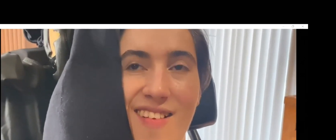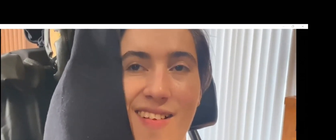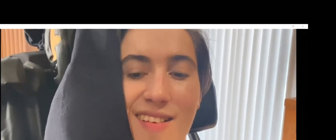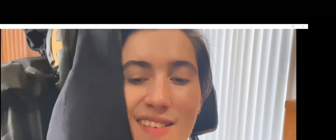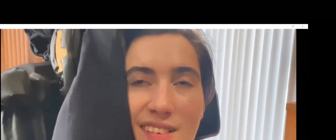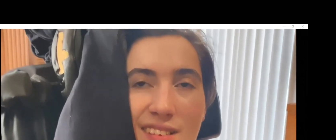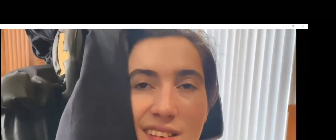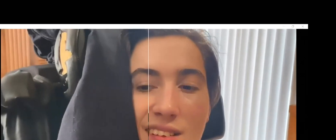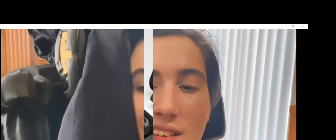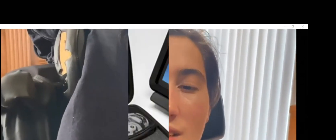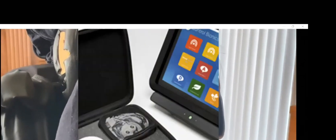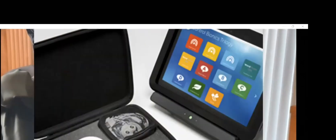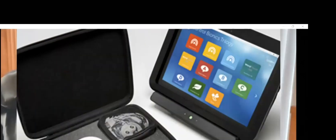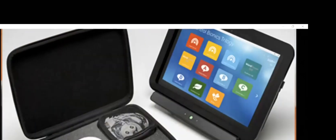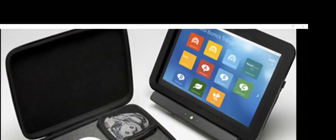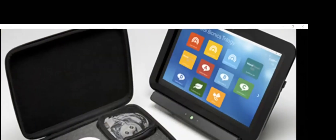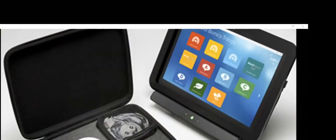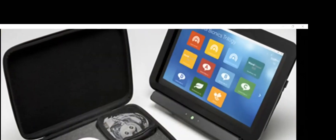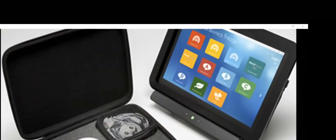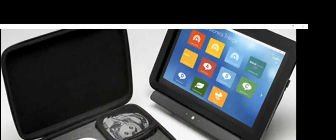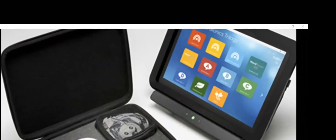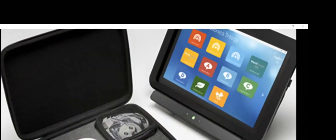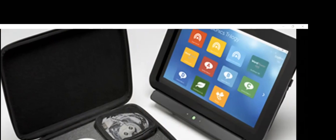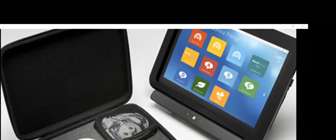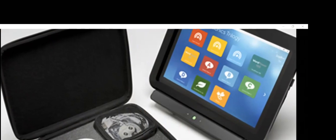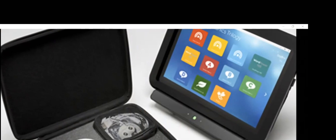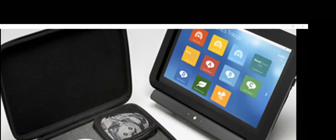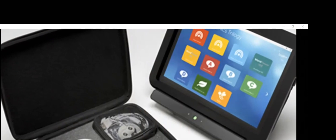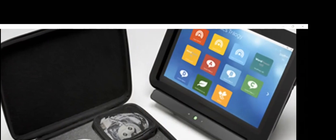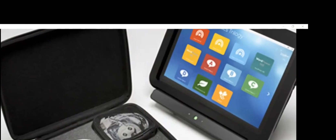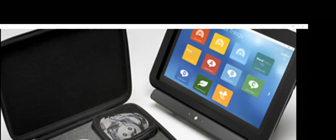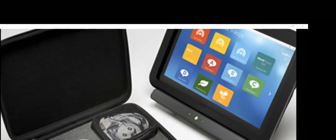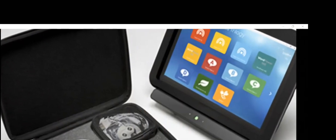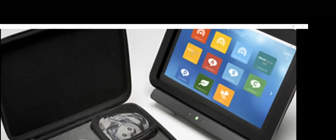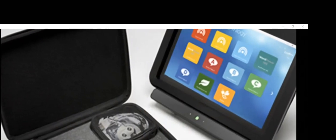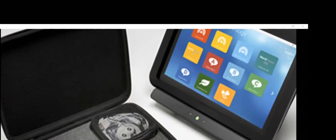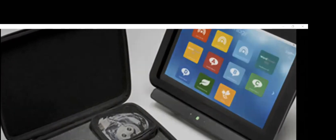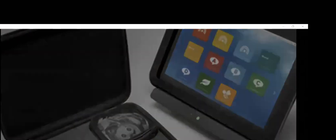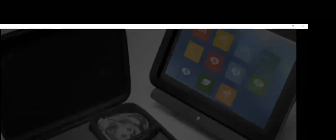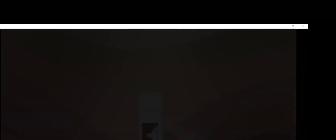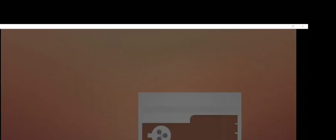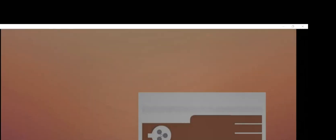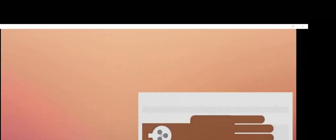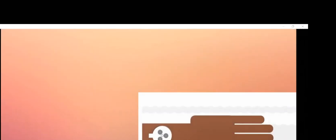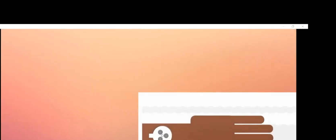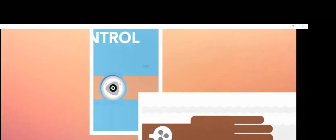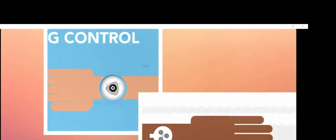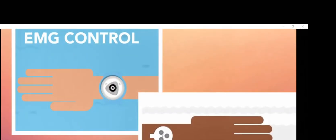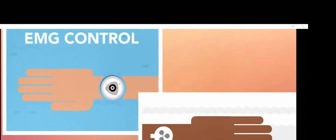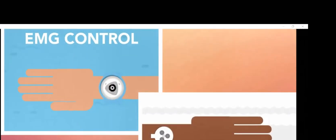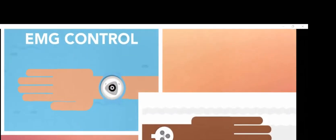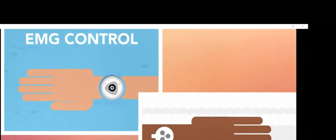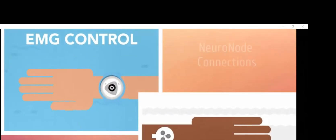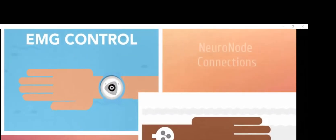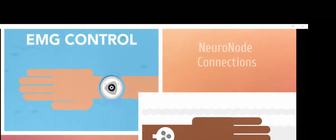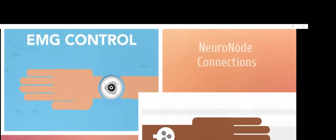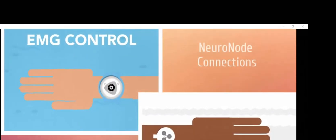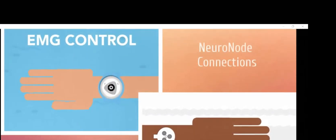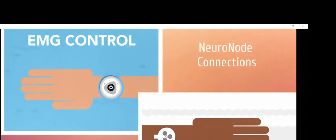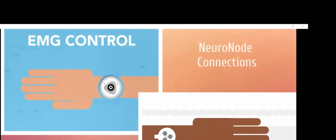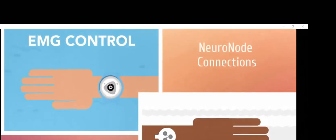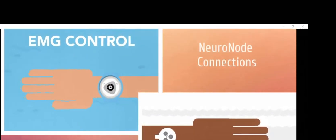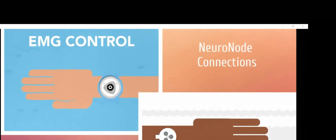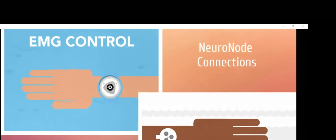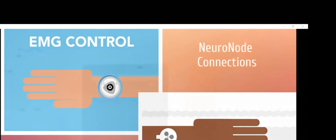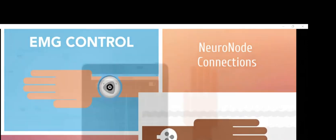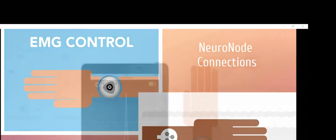am going to show you how it works. Because I only have a small amount of movement that I can control, my receiving device is a small electrode that attaches to